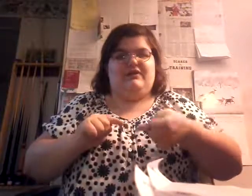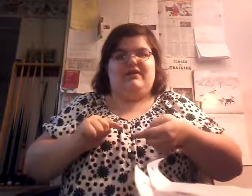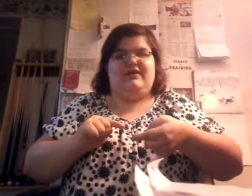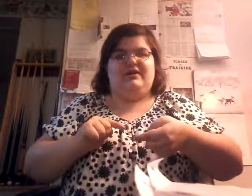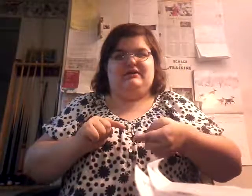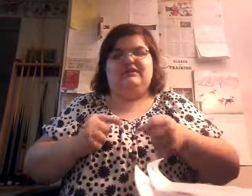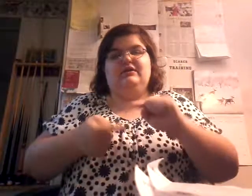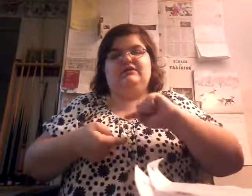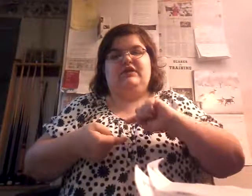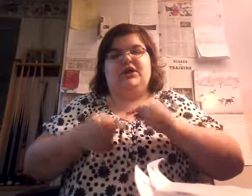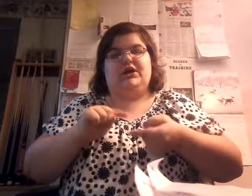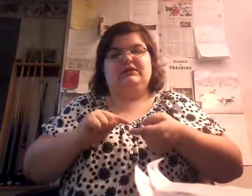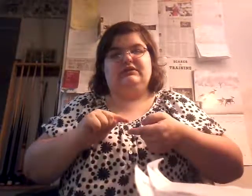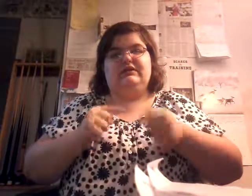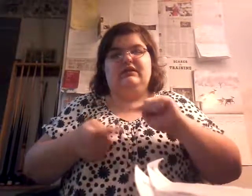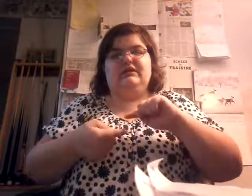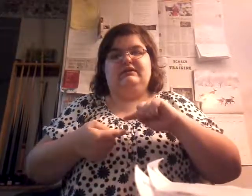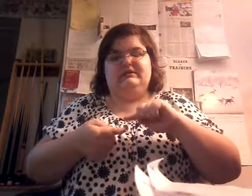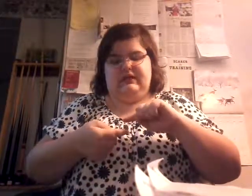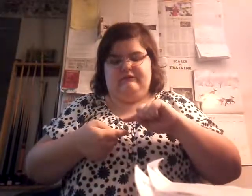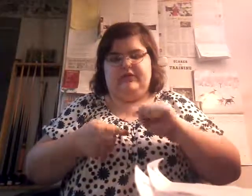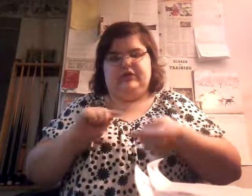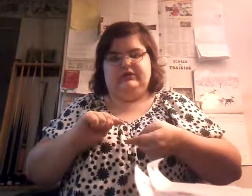your fingers. So, hurt. This is a sign for hurt.